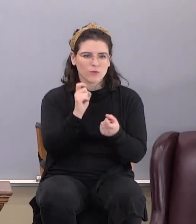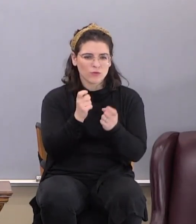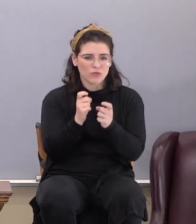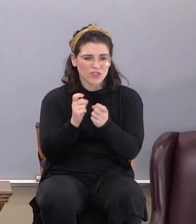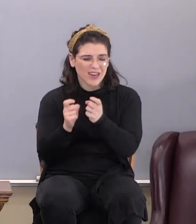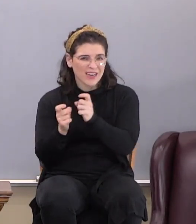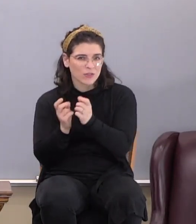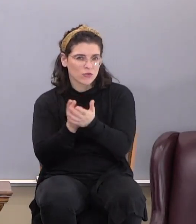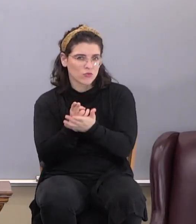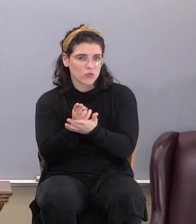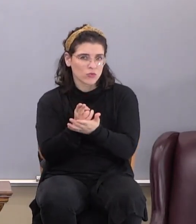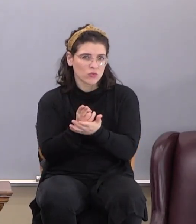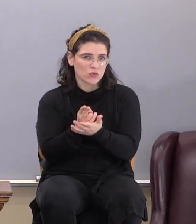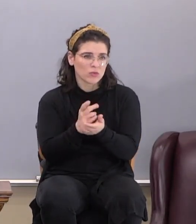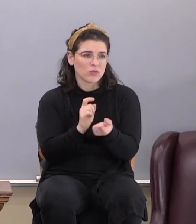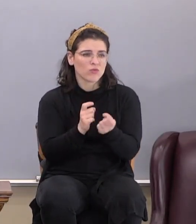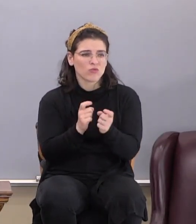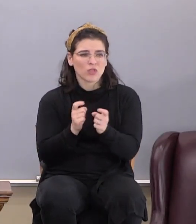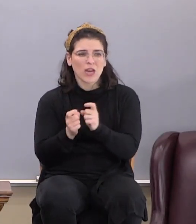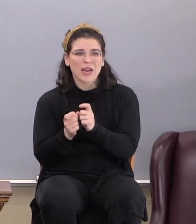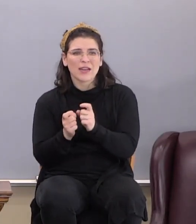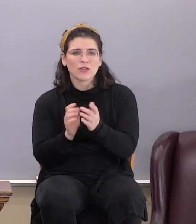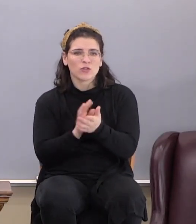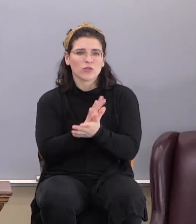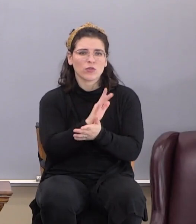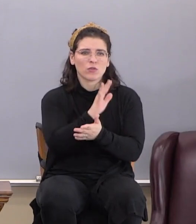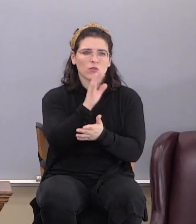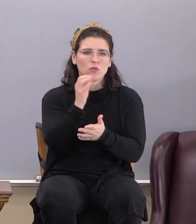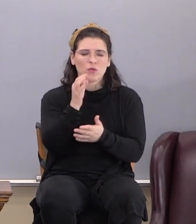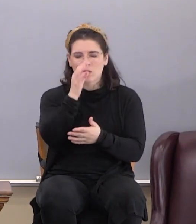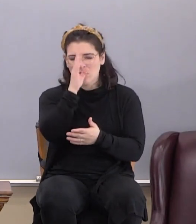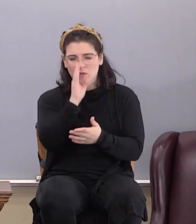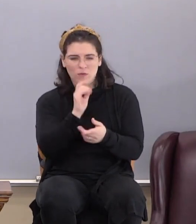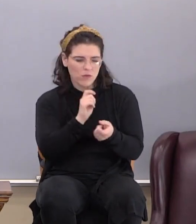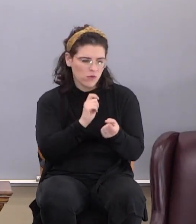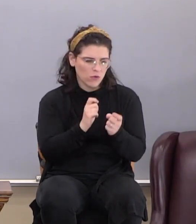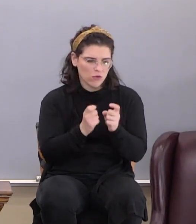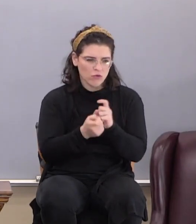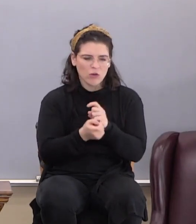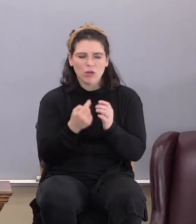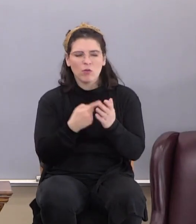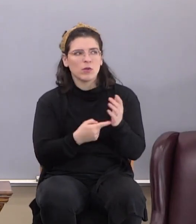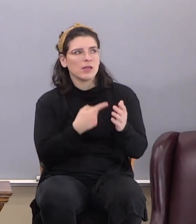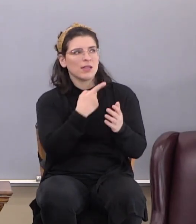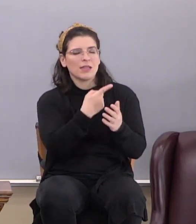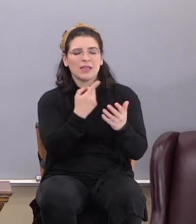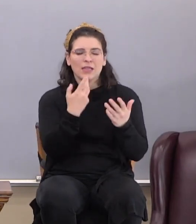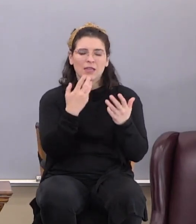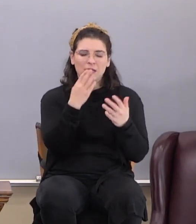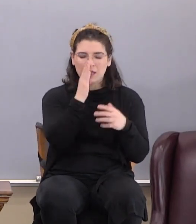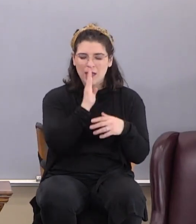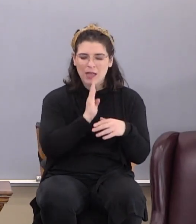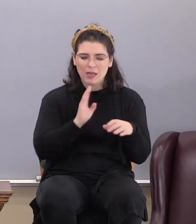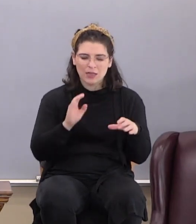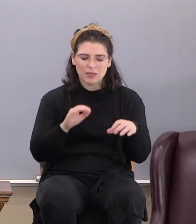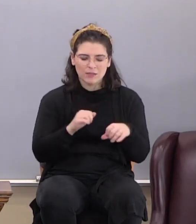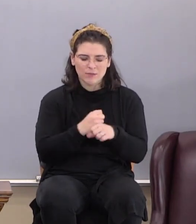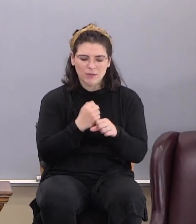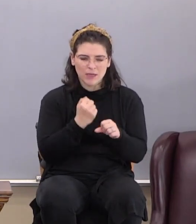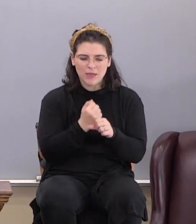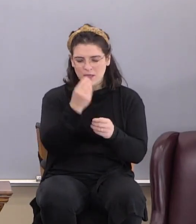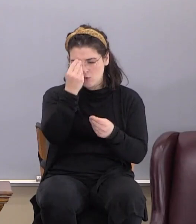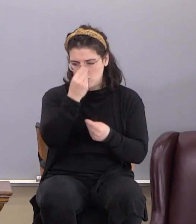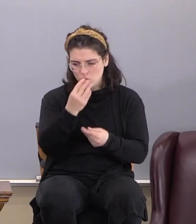the truth, you're changing the glory. You're changing what it is God is making